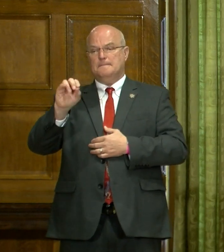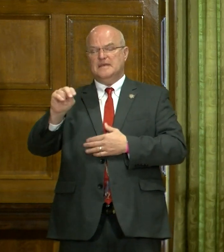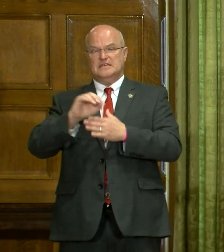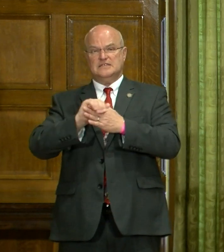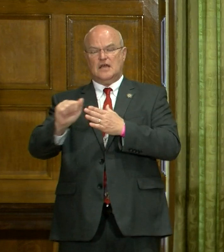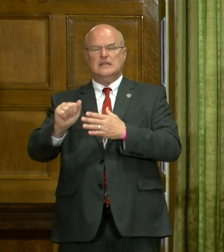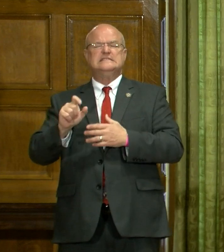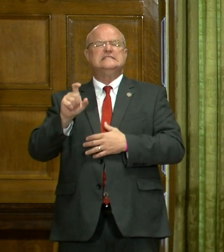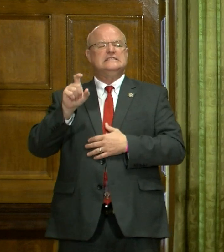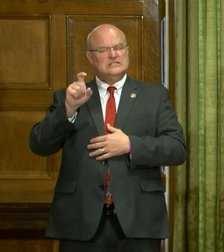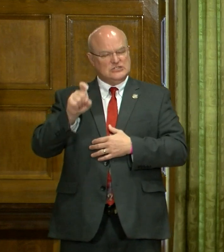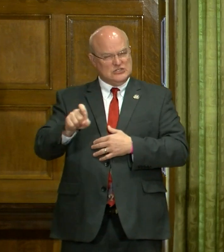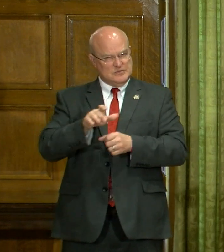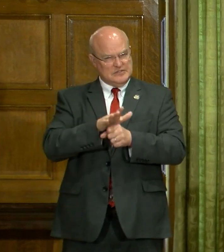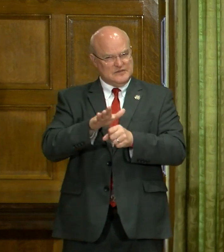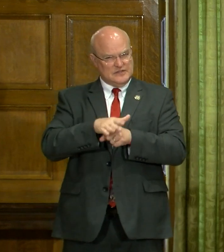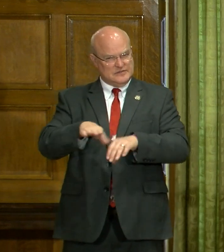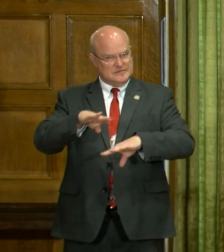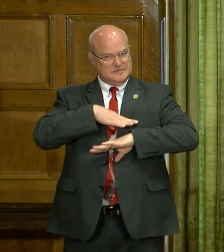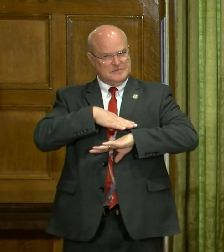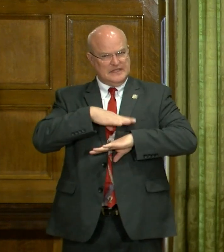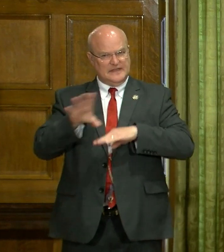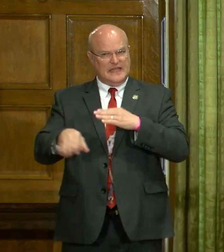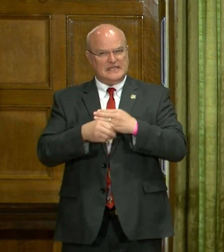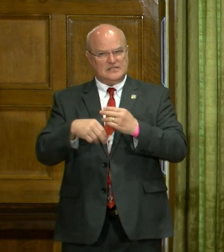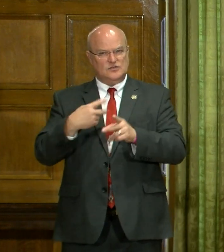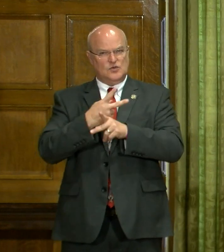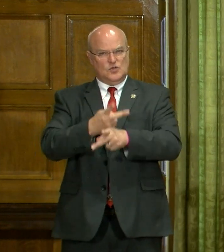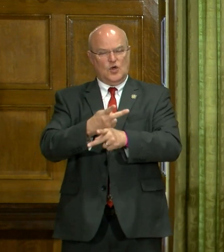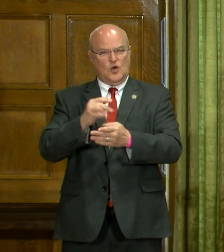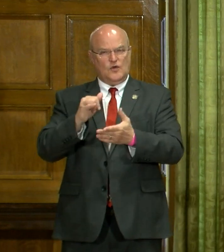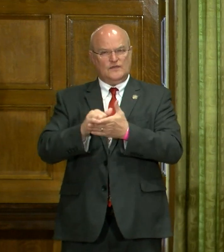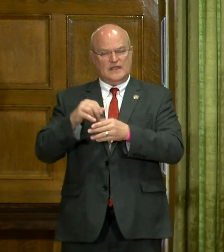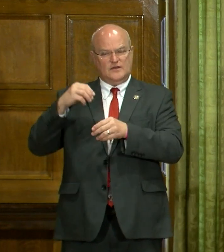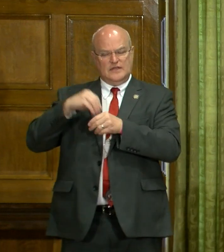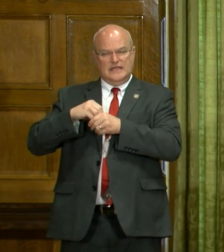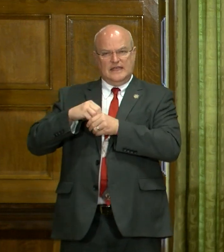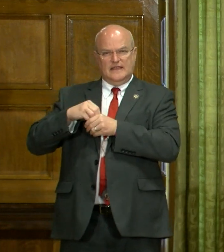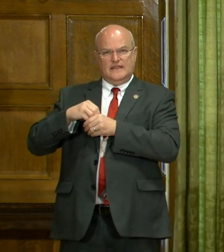be sufficient to meet the additional loans that are